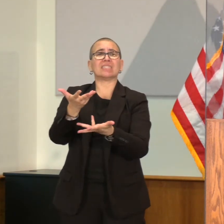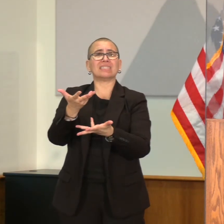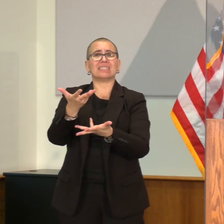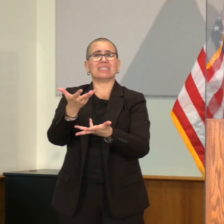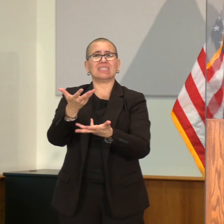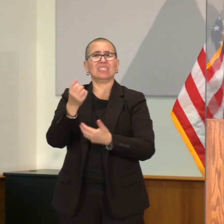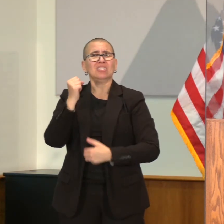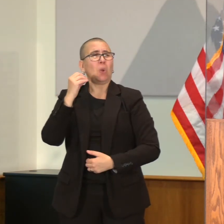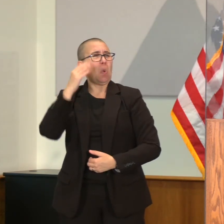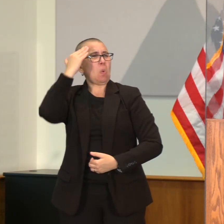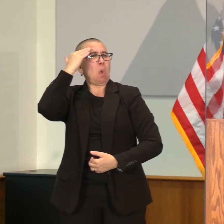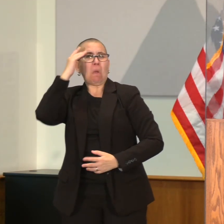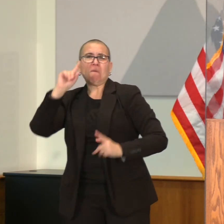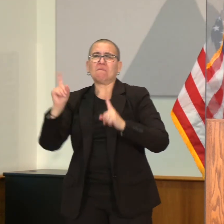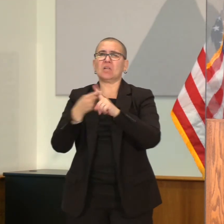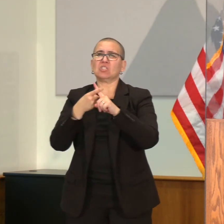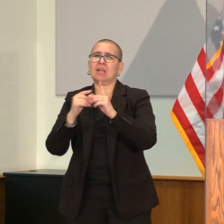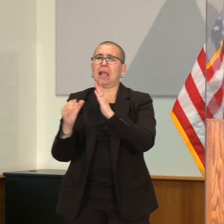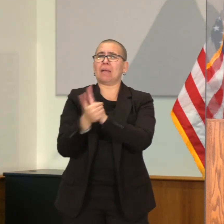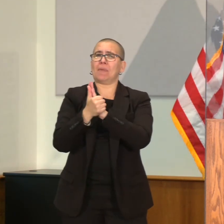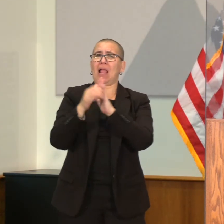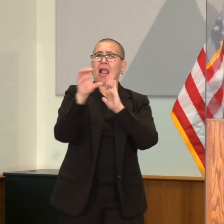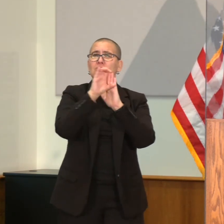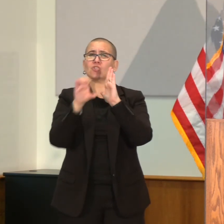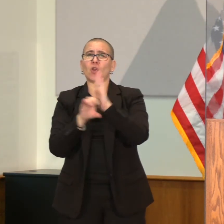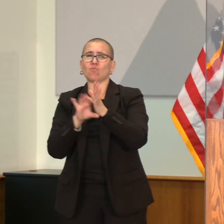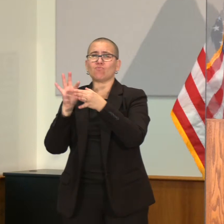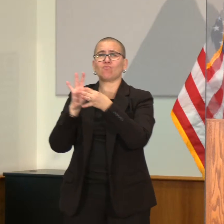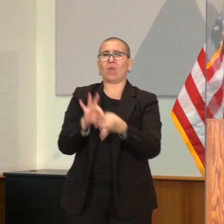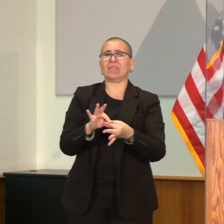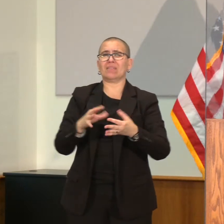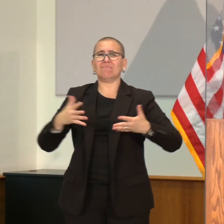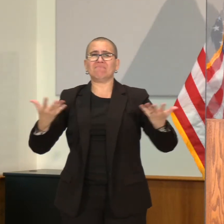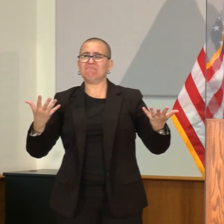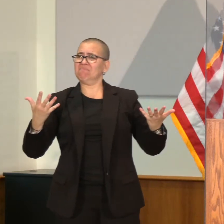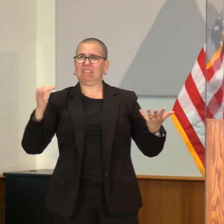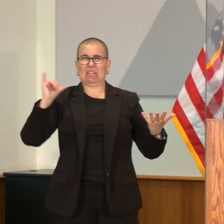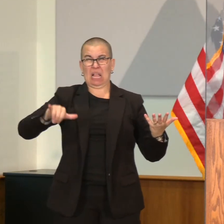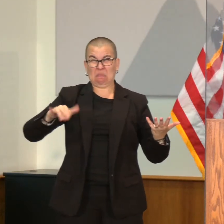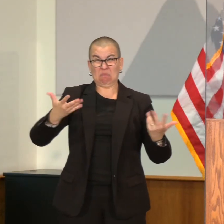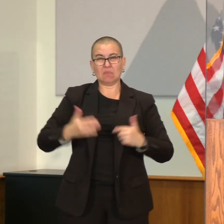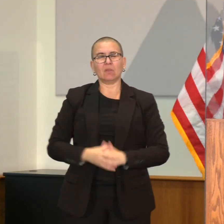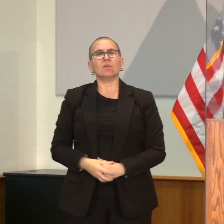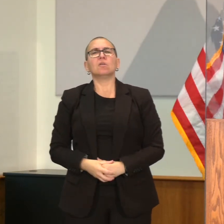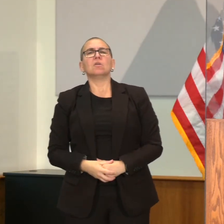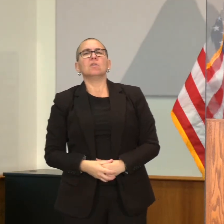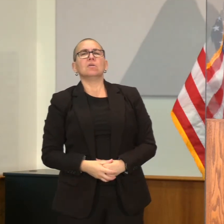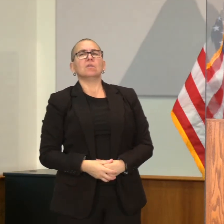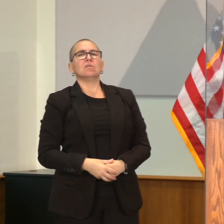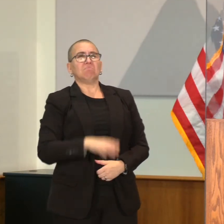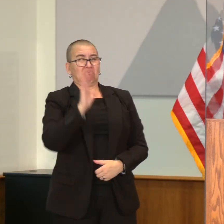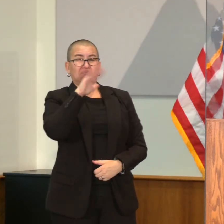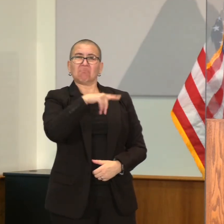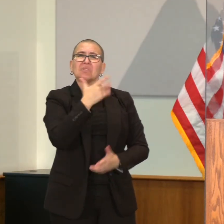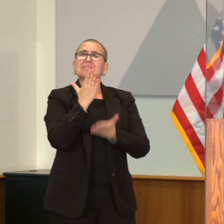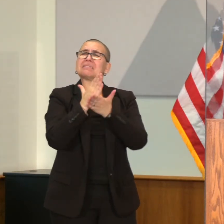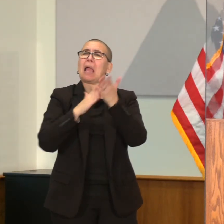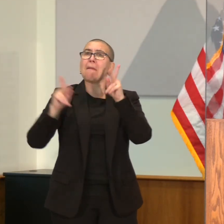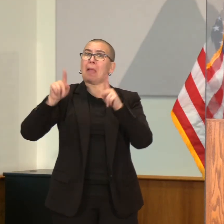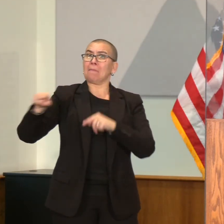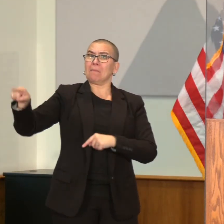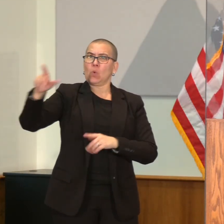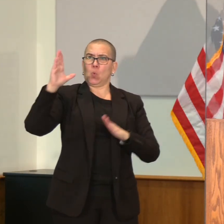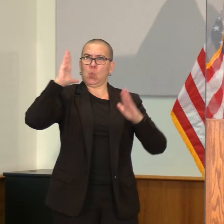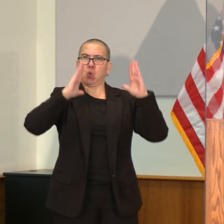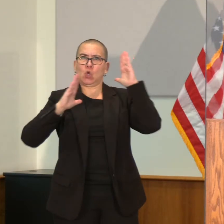Amendment constitutional issues associated with that. That, for instance, some people were worried, one officer on the post board was